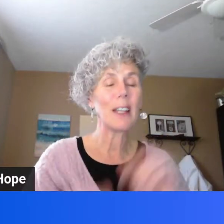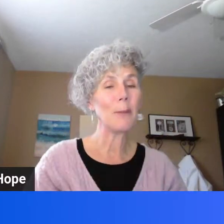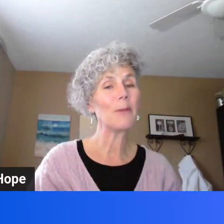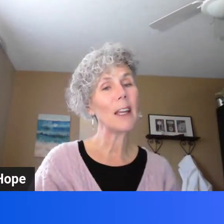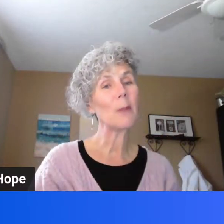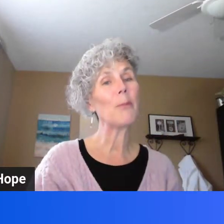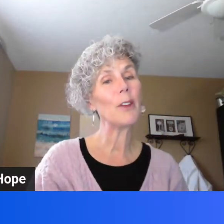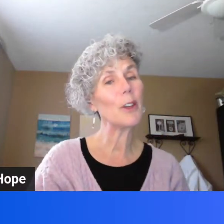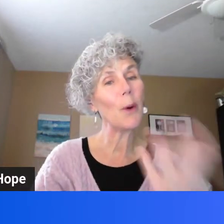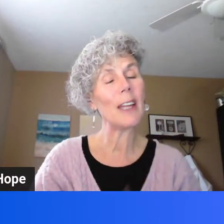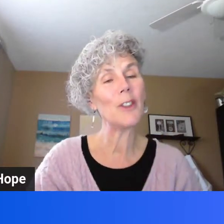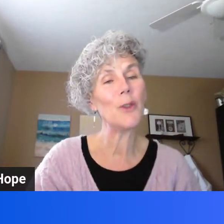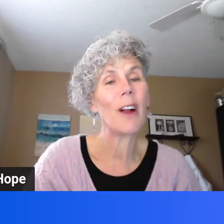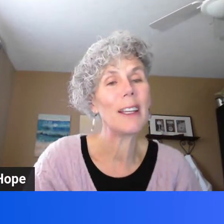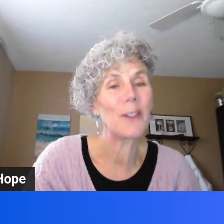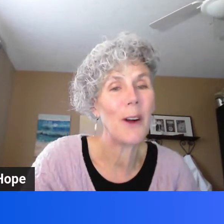second partner, go ahead. You try it as well.